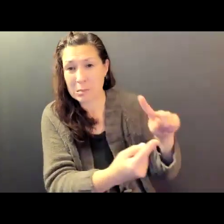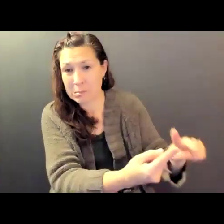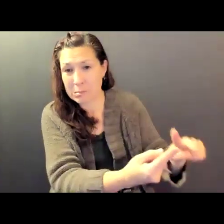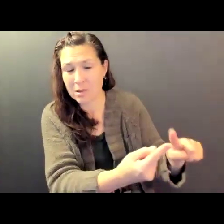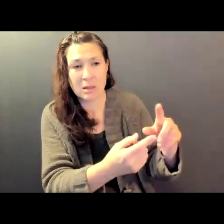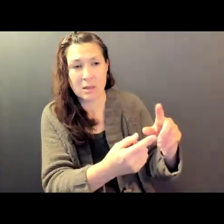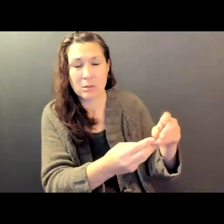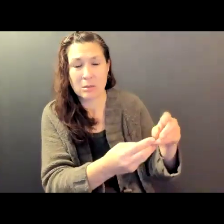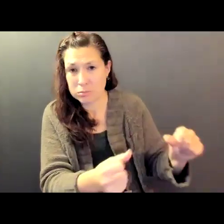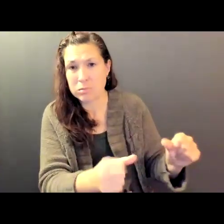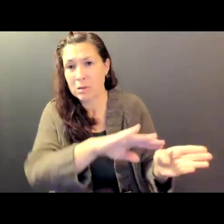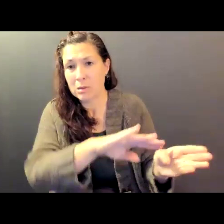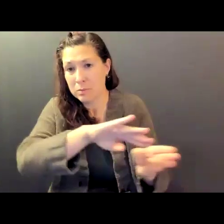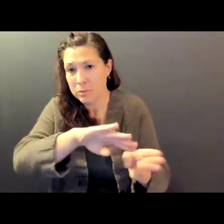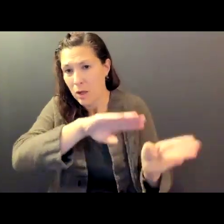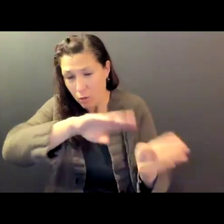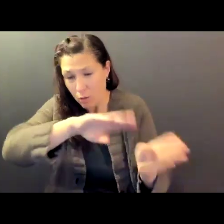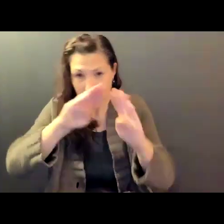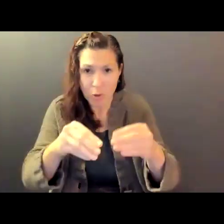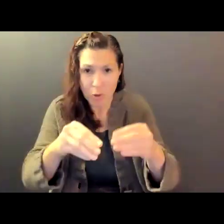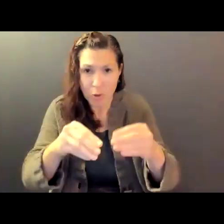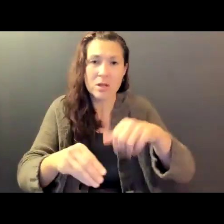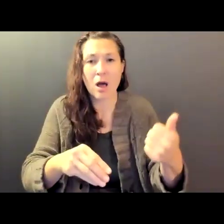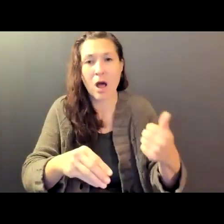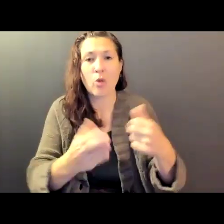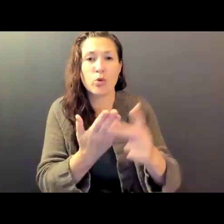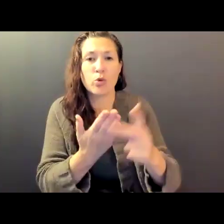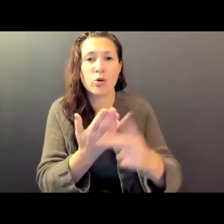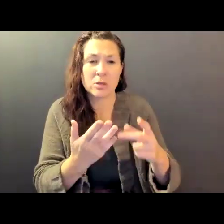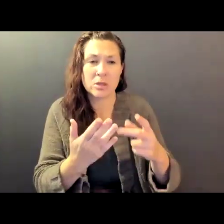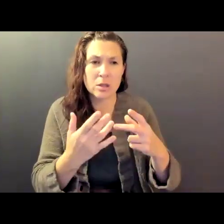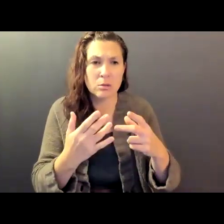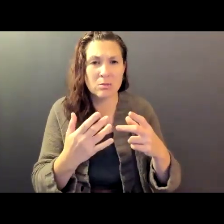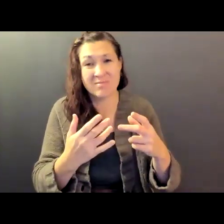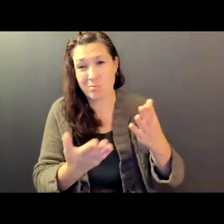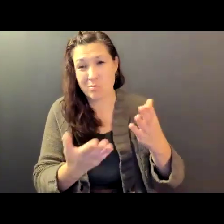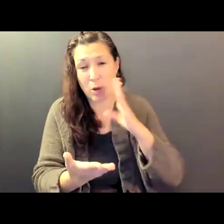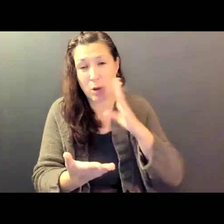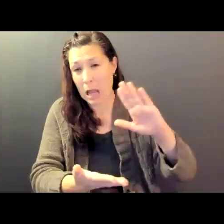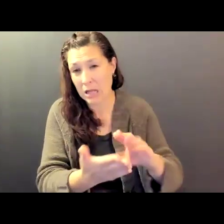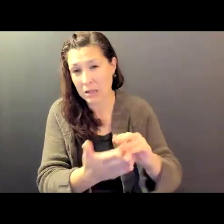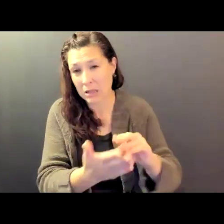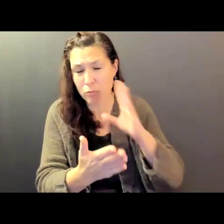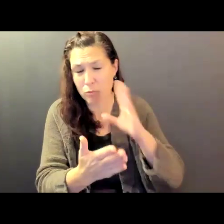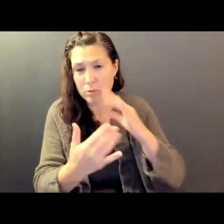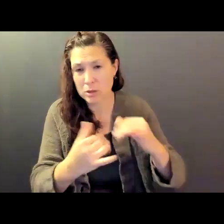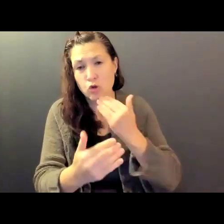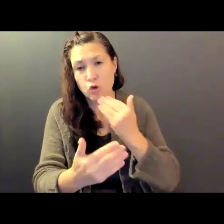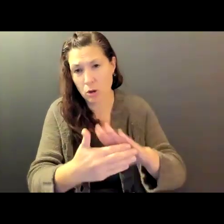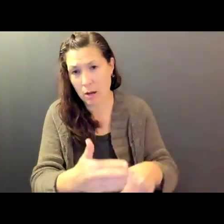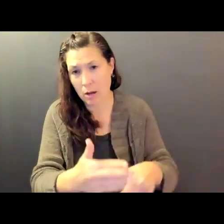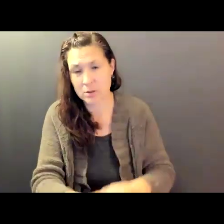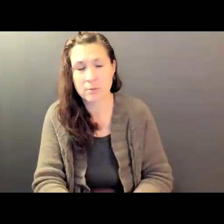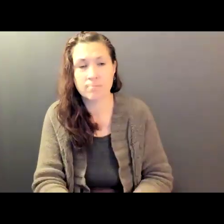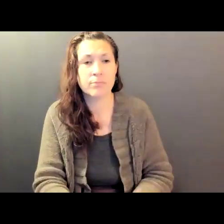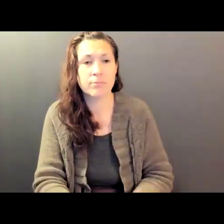cost-effective options that are still providing outcomes for kids. As I mentioned before, there are still going to be some areas of increase that fit